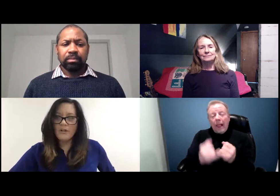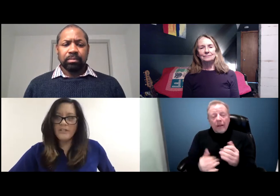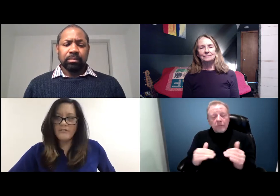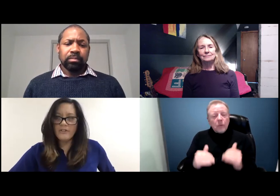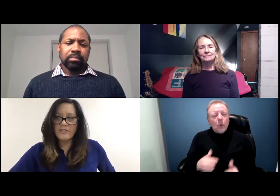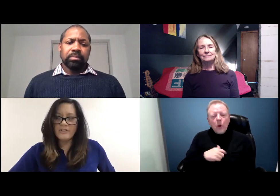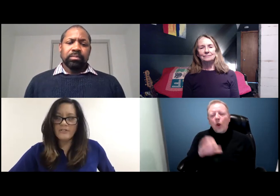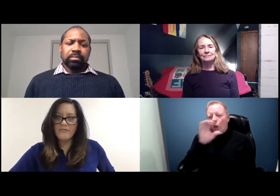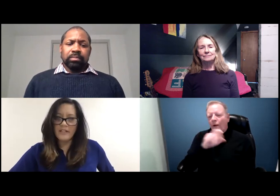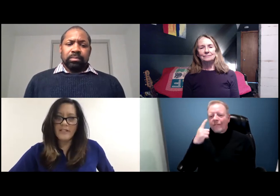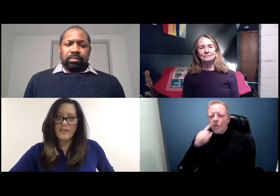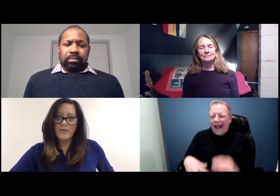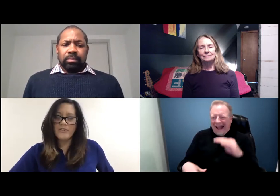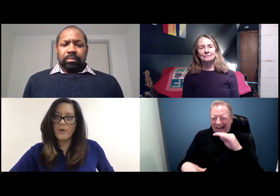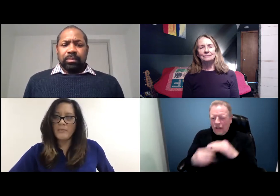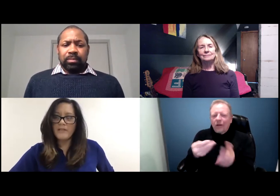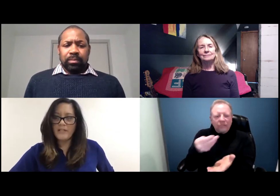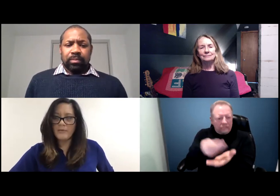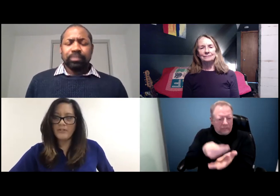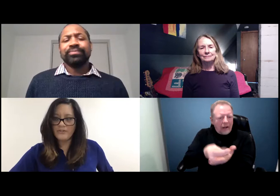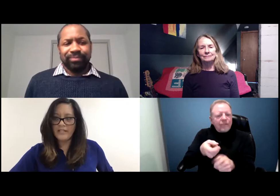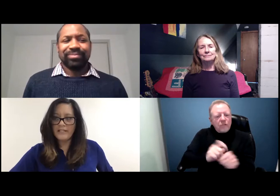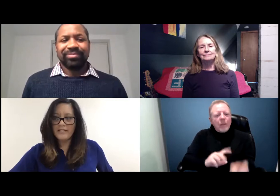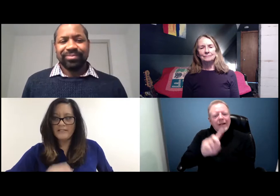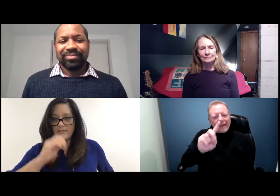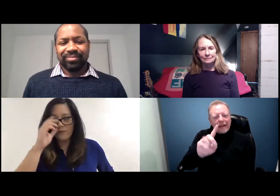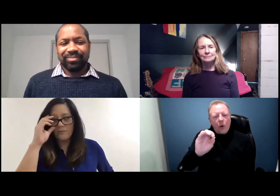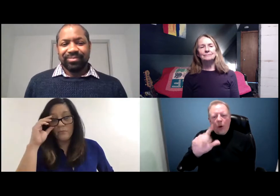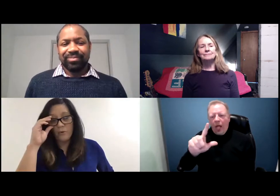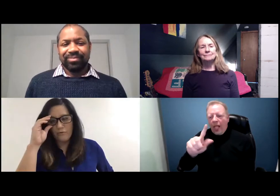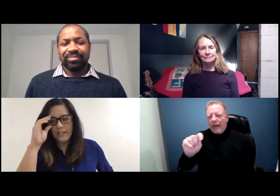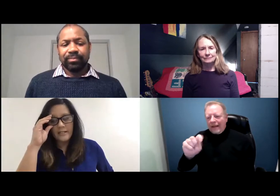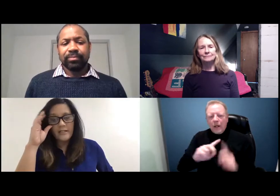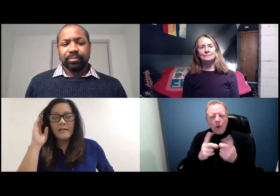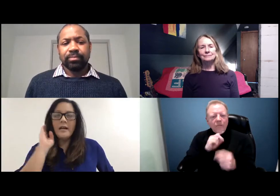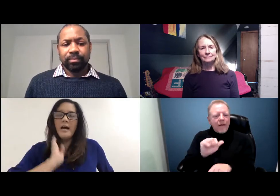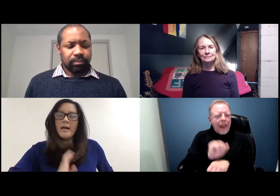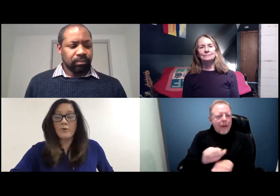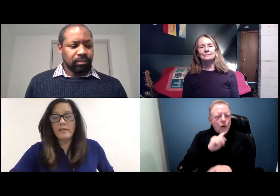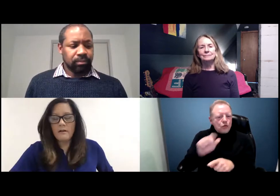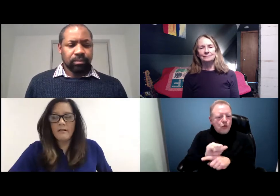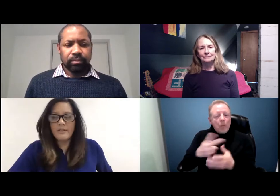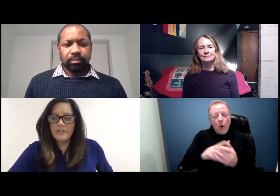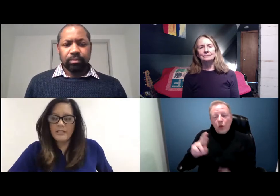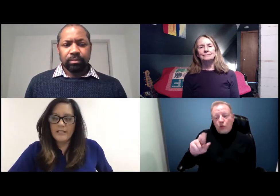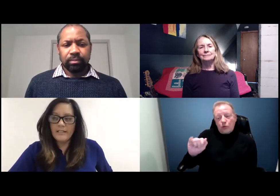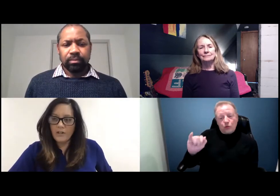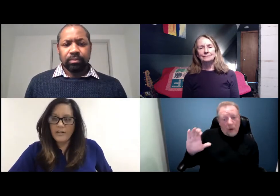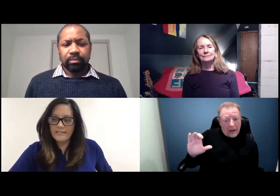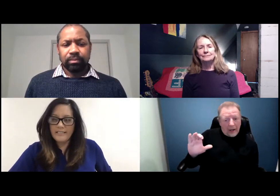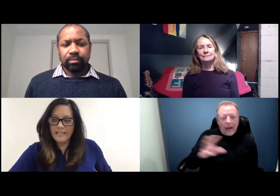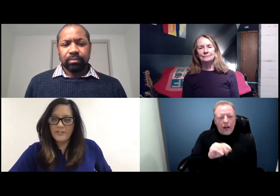we are looking for additional funding through the Department of Labor and Training. And so both Rick, Rhode Island College,